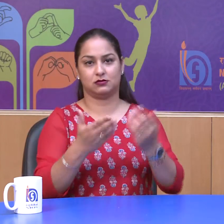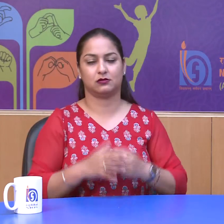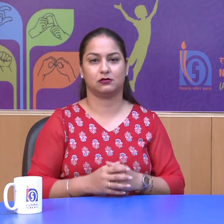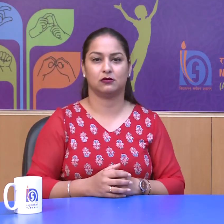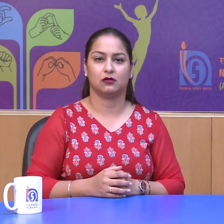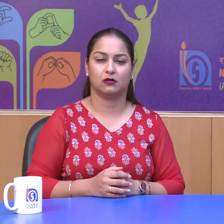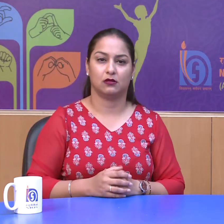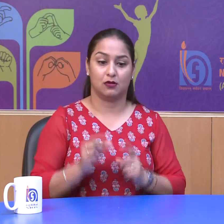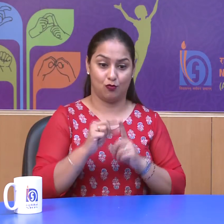Political parties